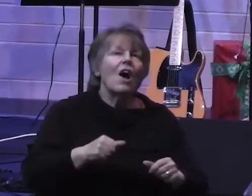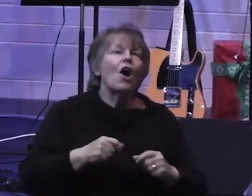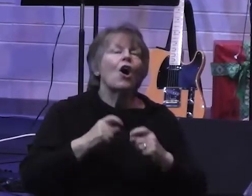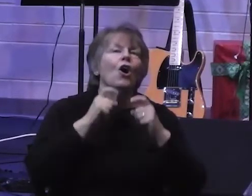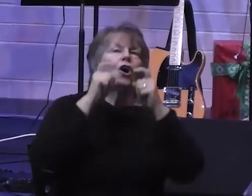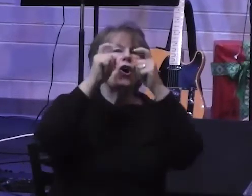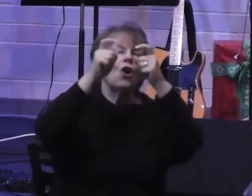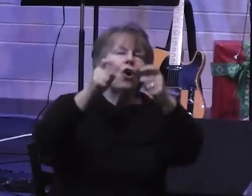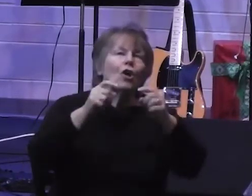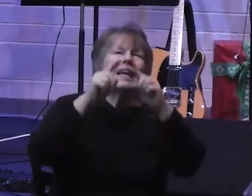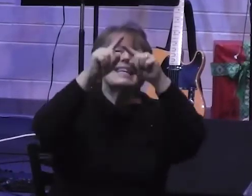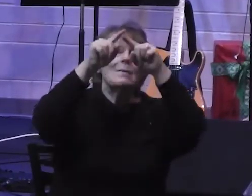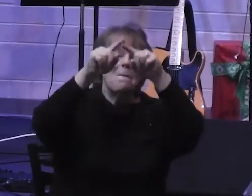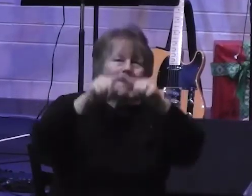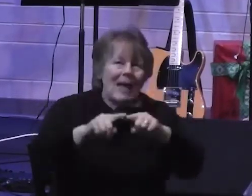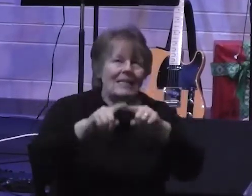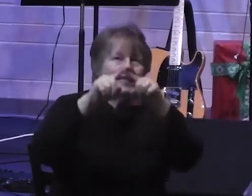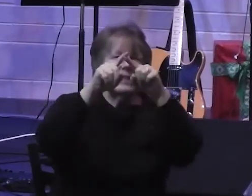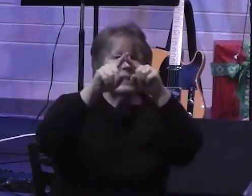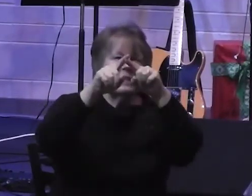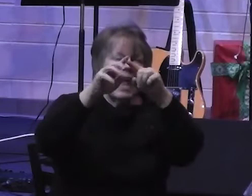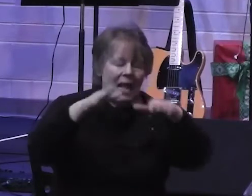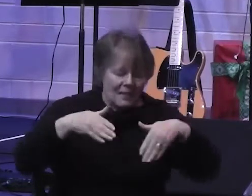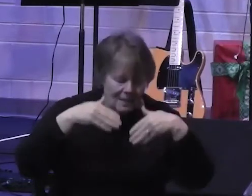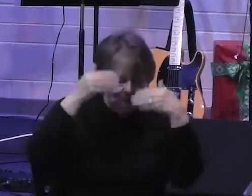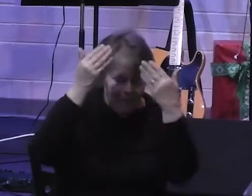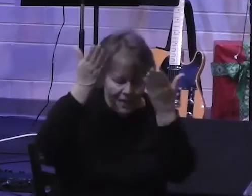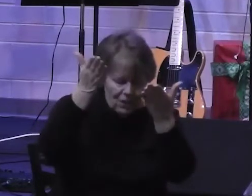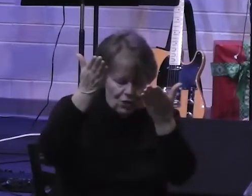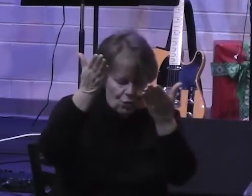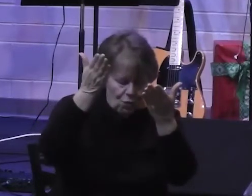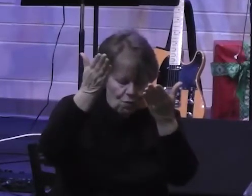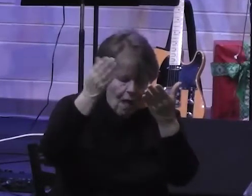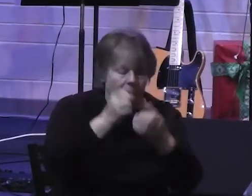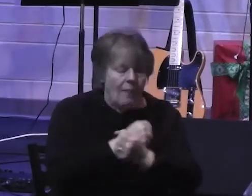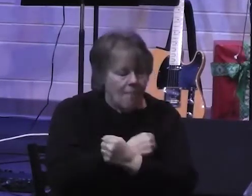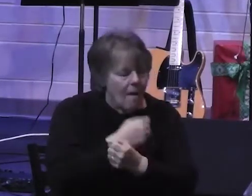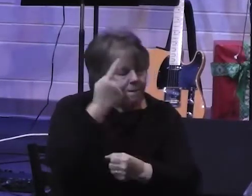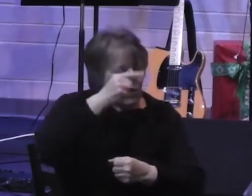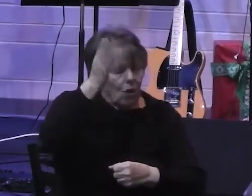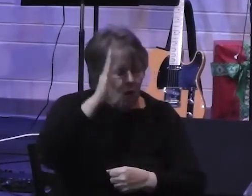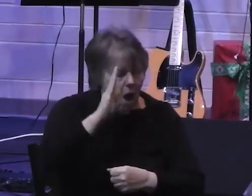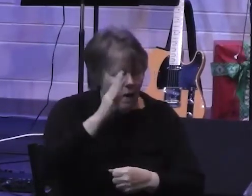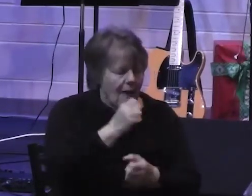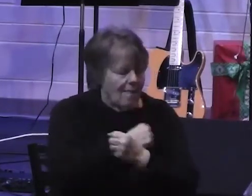dependent, submitted to love for God and love for